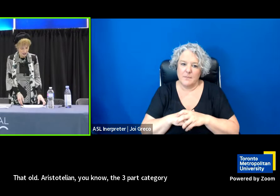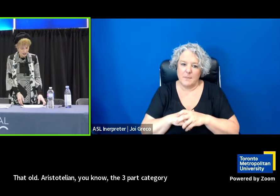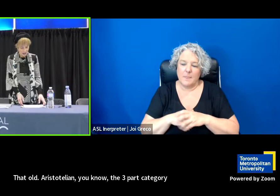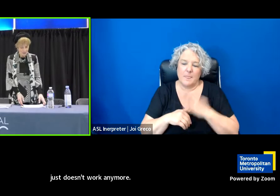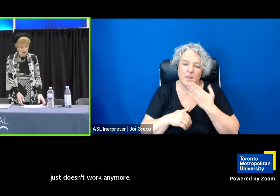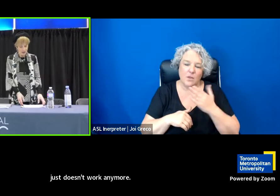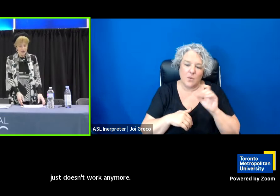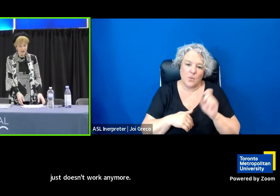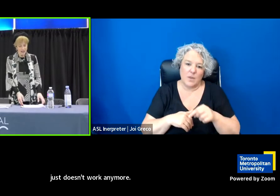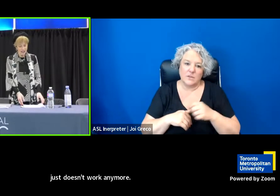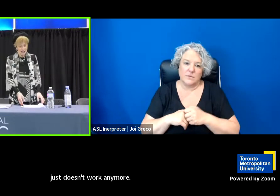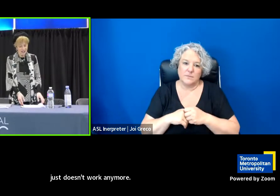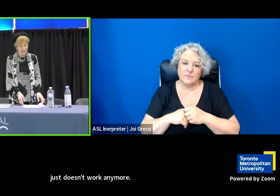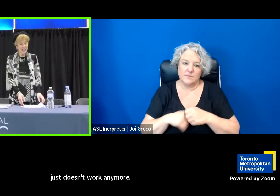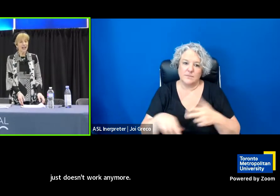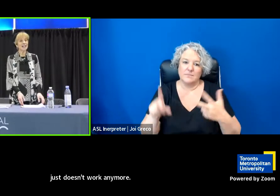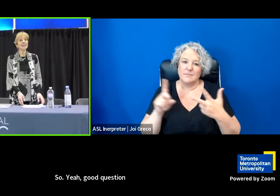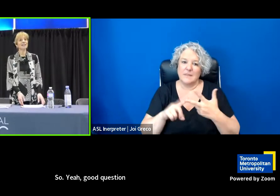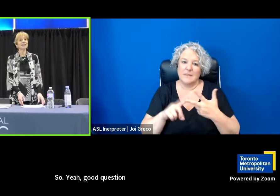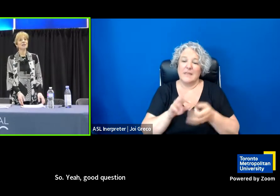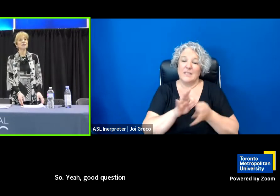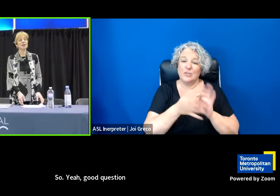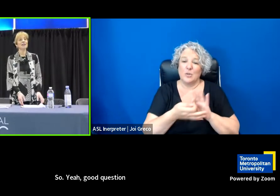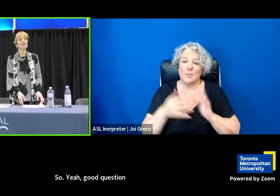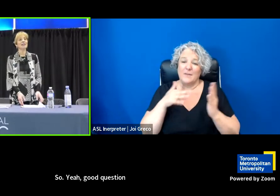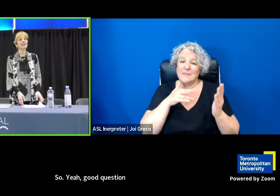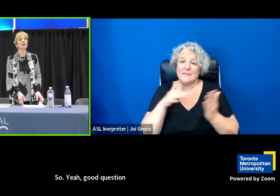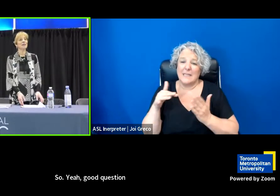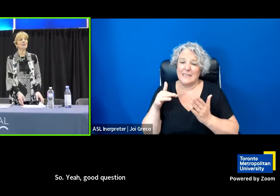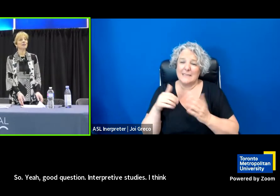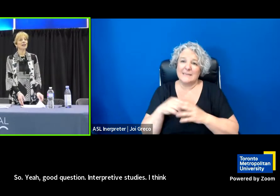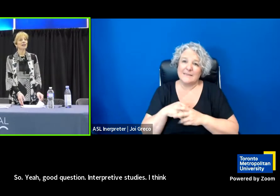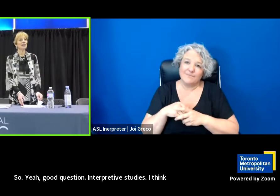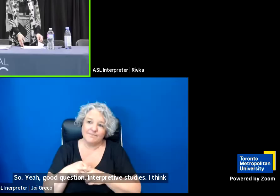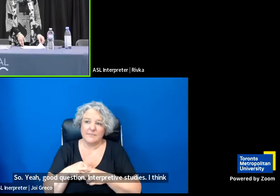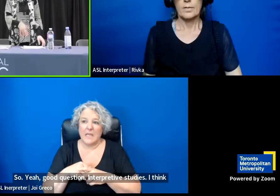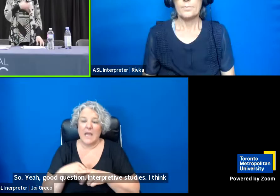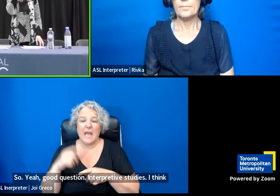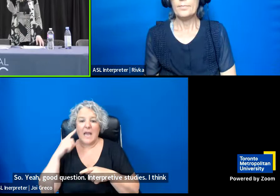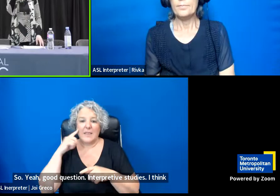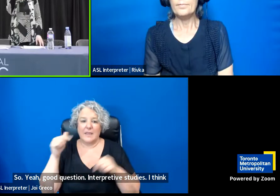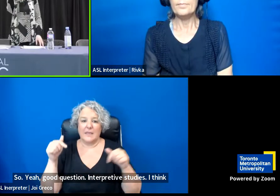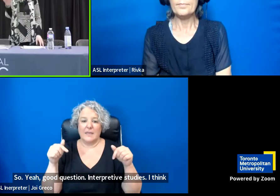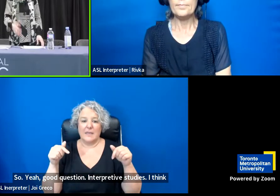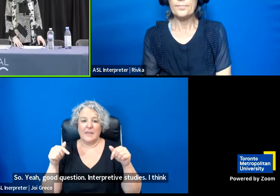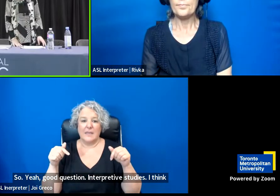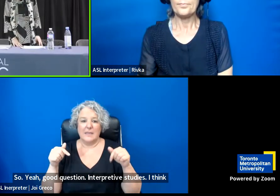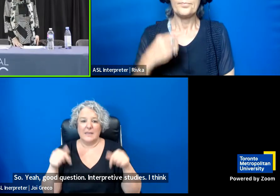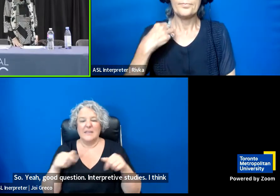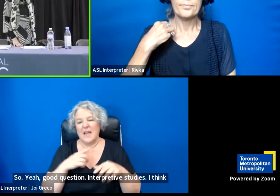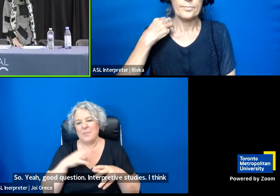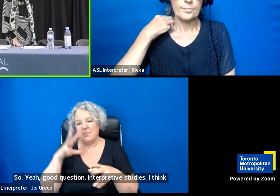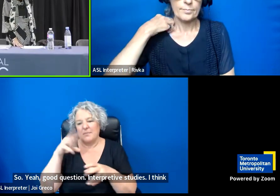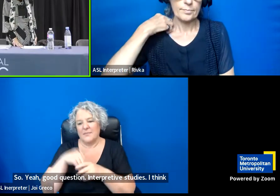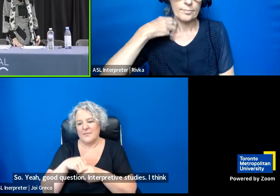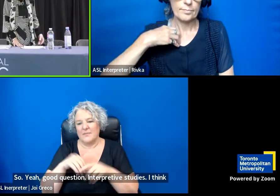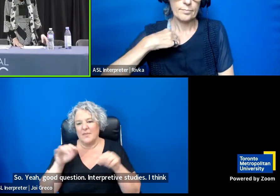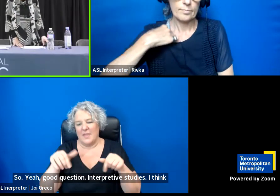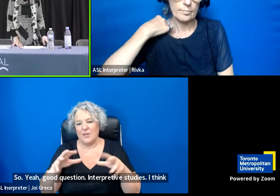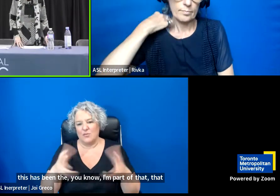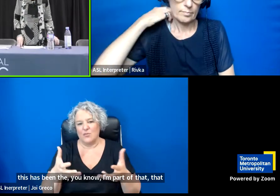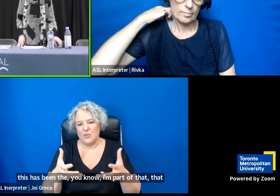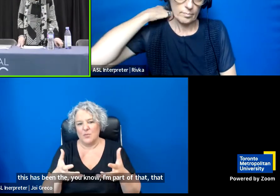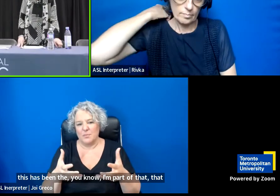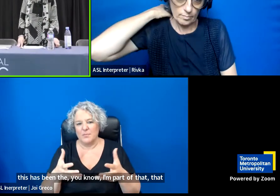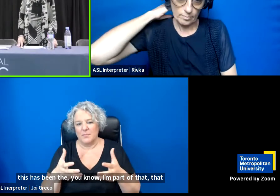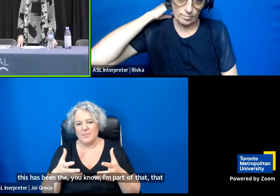question. Interpretive studies. I think this has been the, I'm part of that, that group, and I think